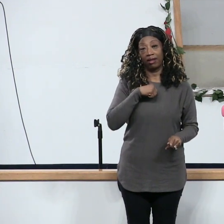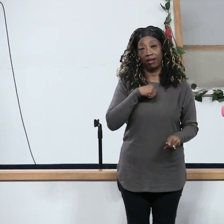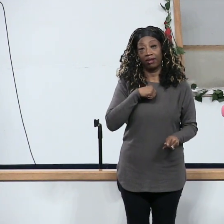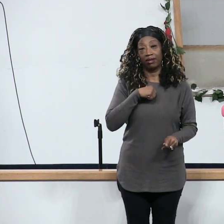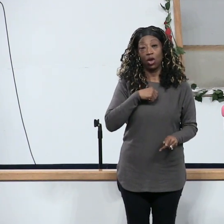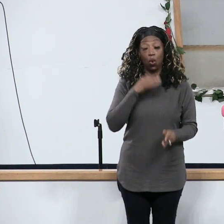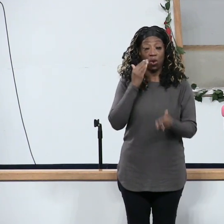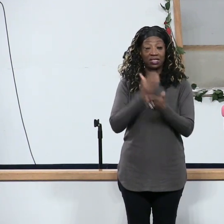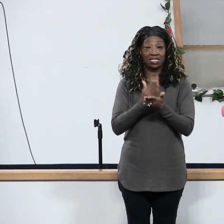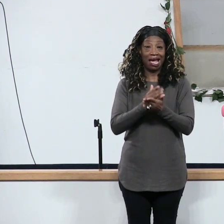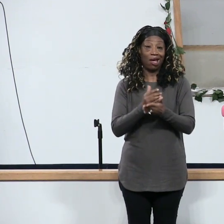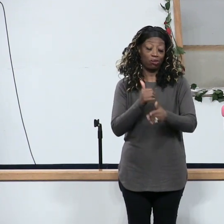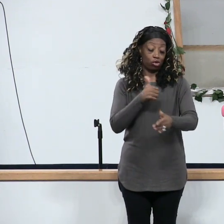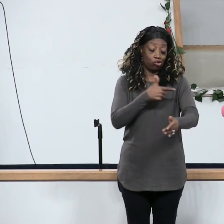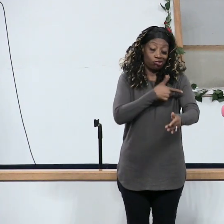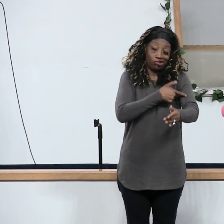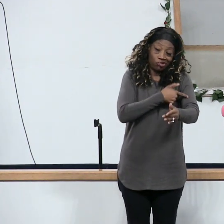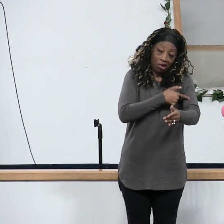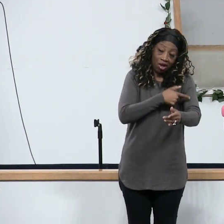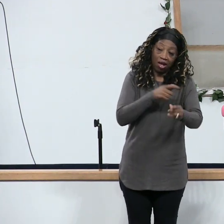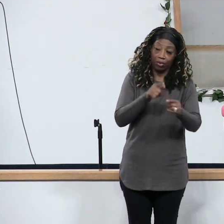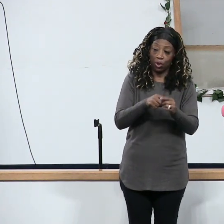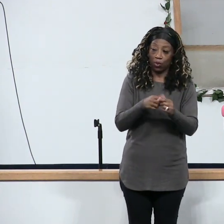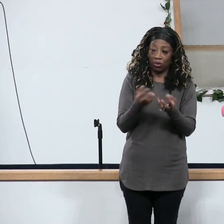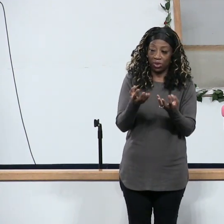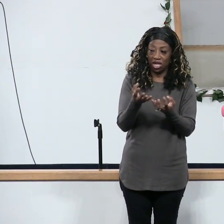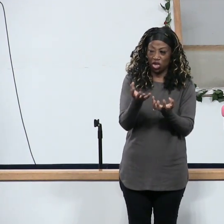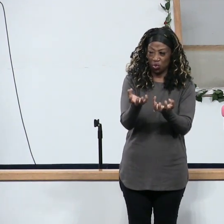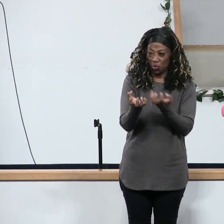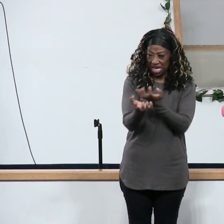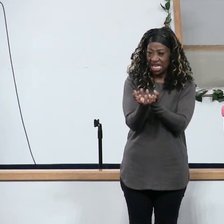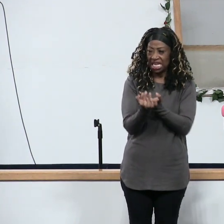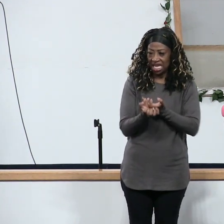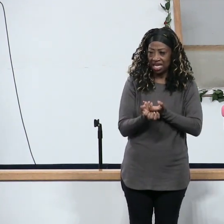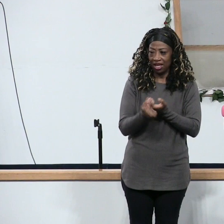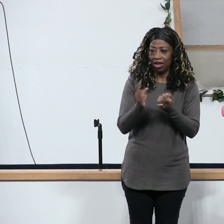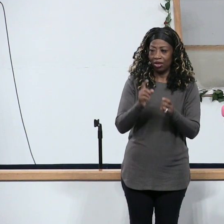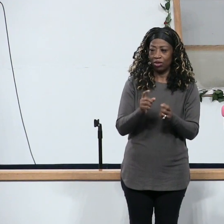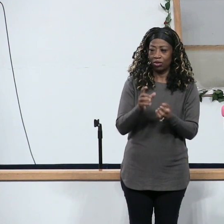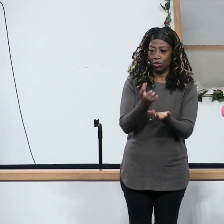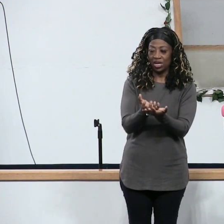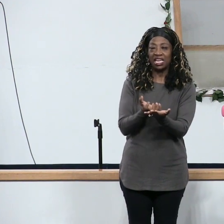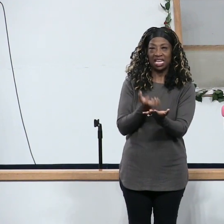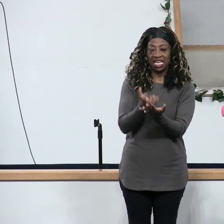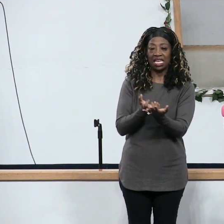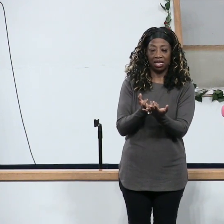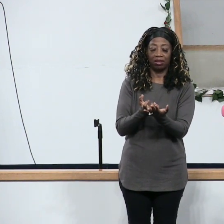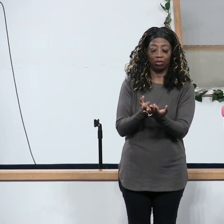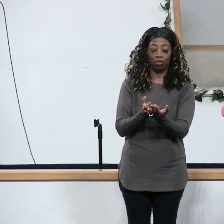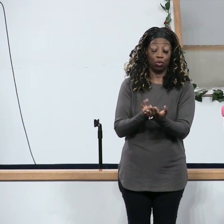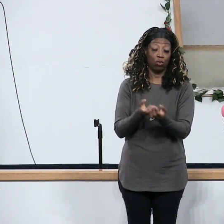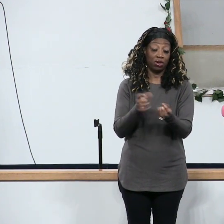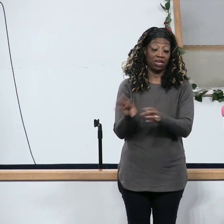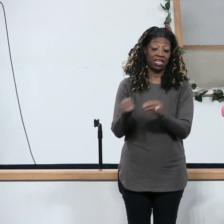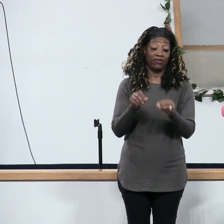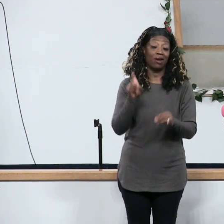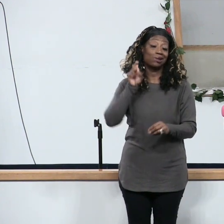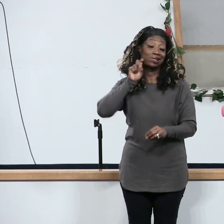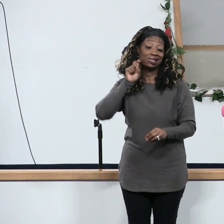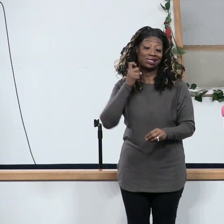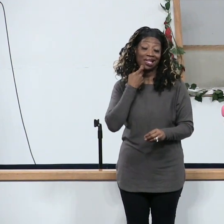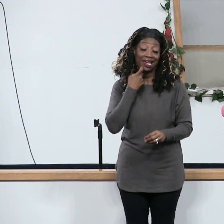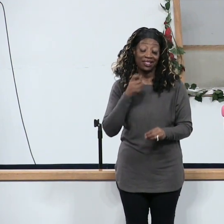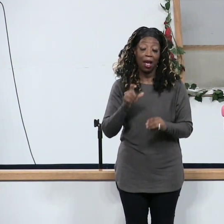up drugs, but we'll hold on to greed. We'll give up sex, but hold on to lust. We'll give